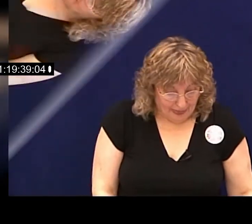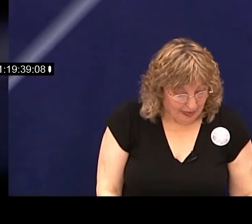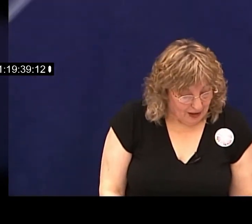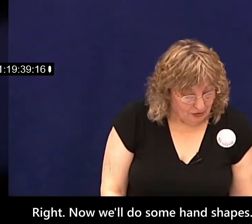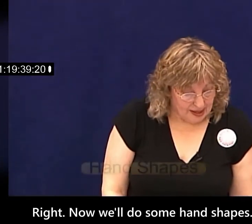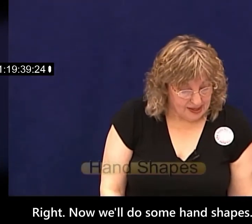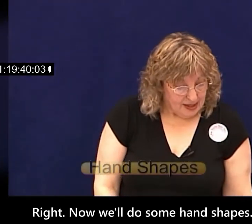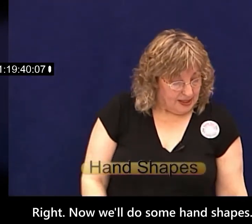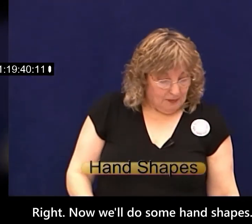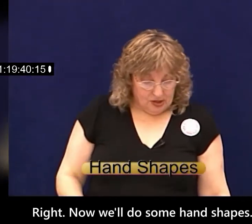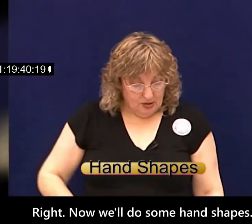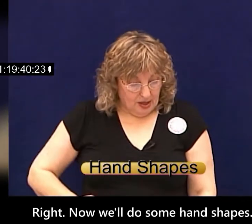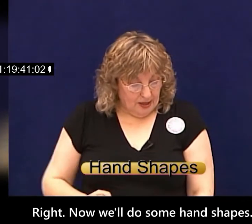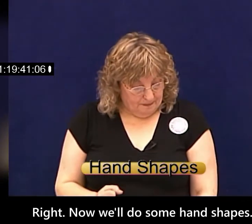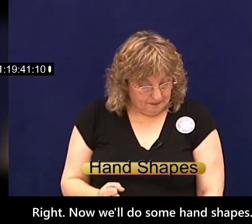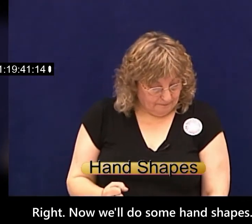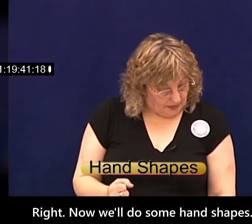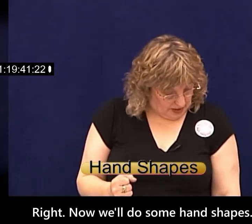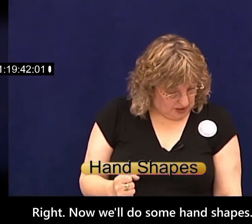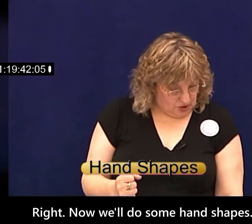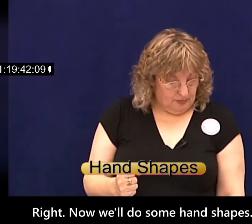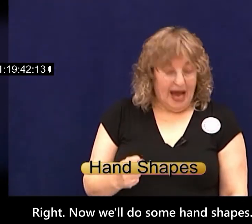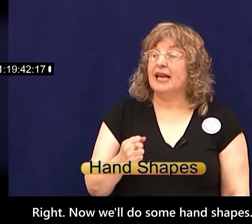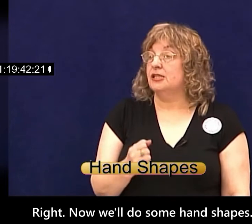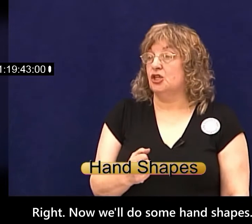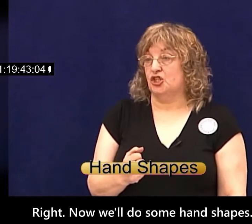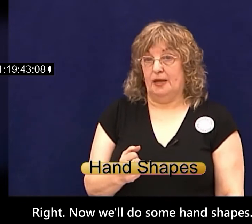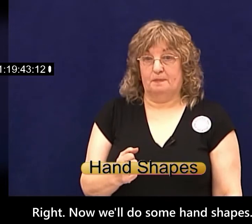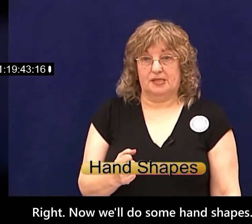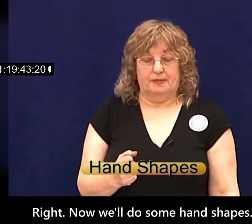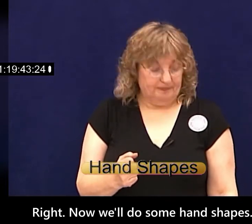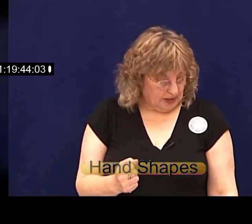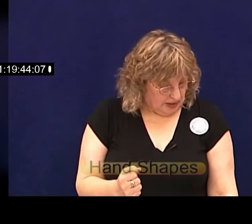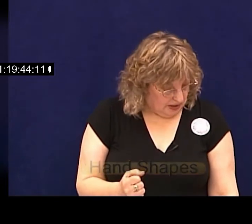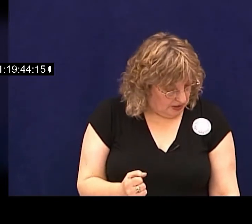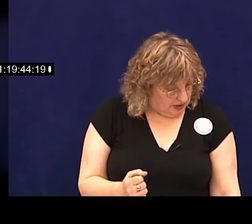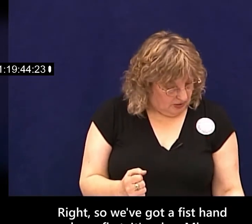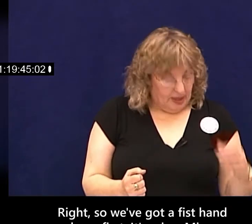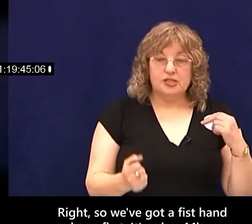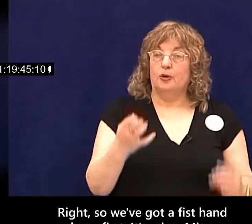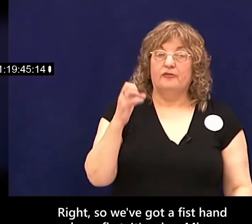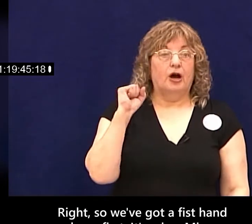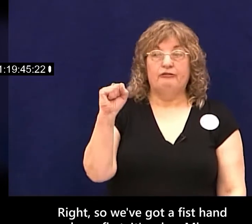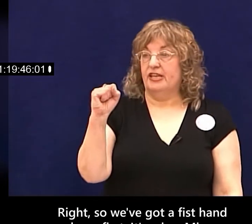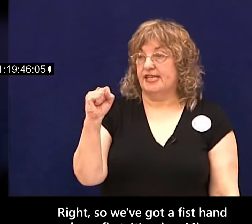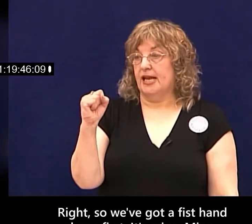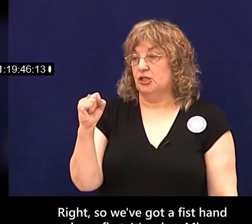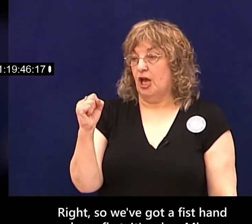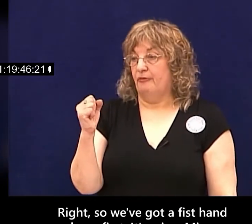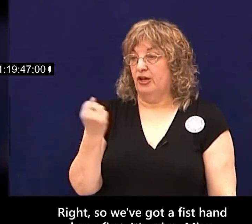Right. Now we'll do some hand shapes. Right, so we've got a fist hand shape